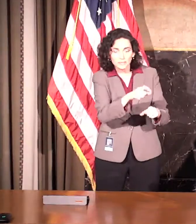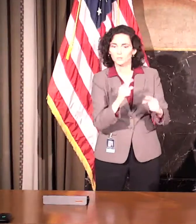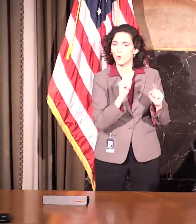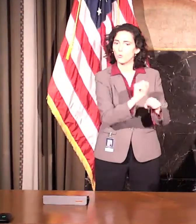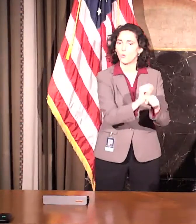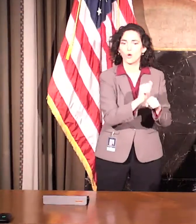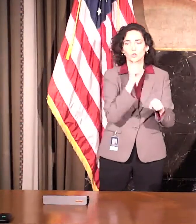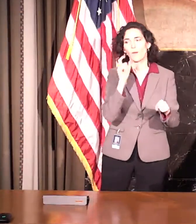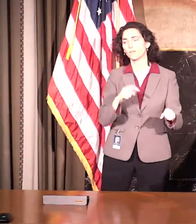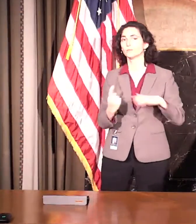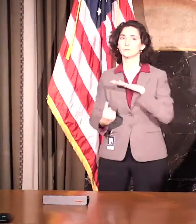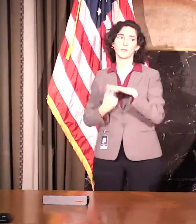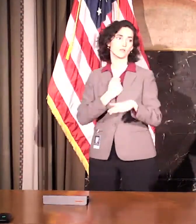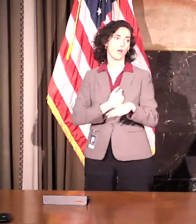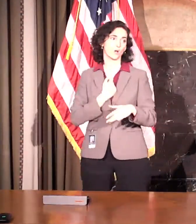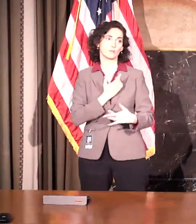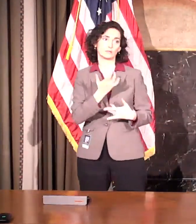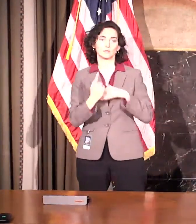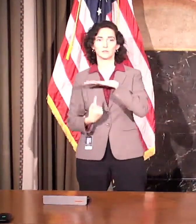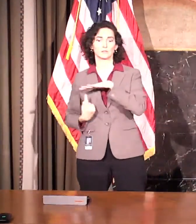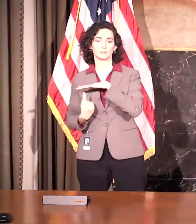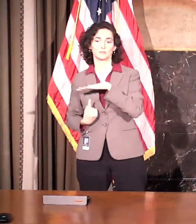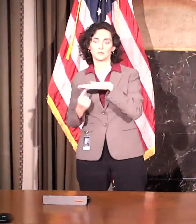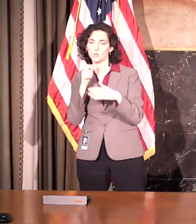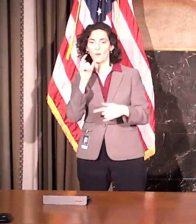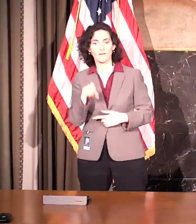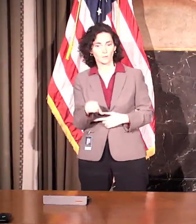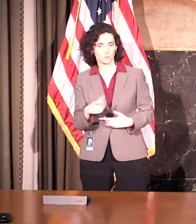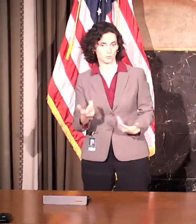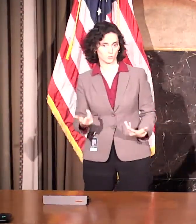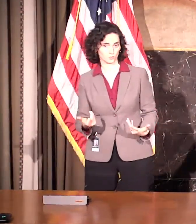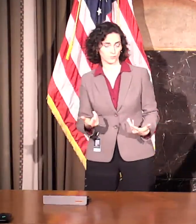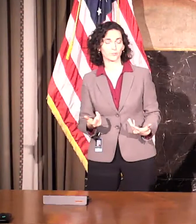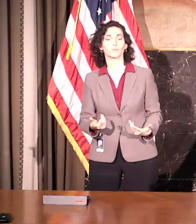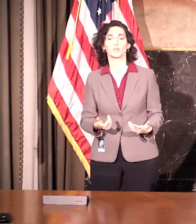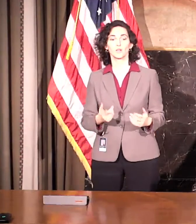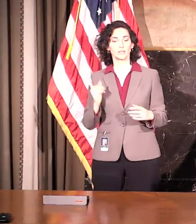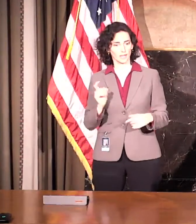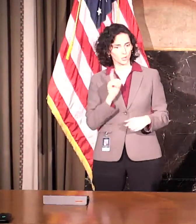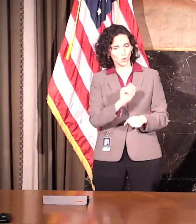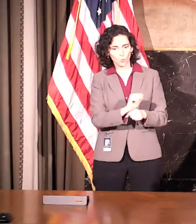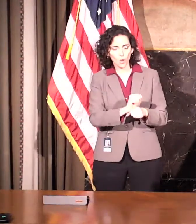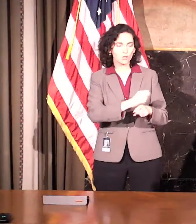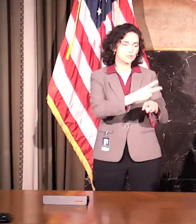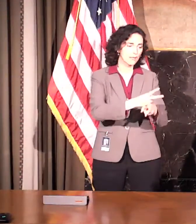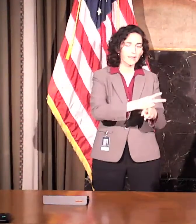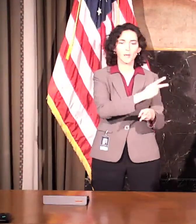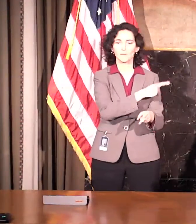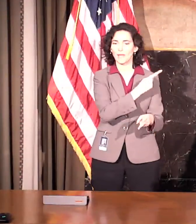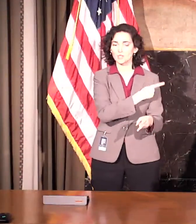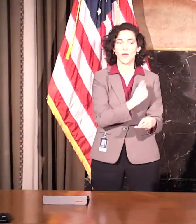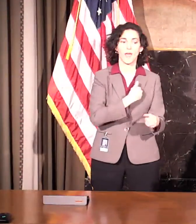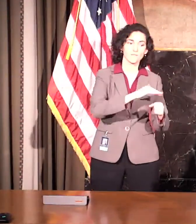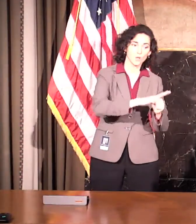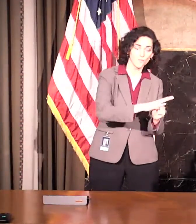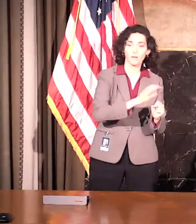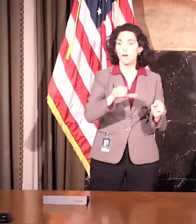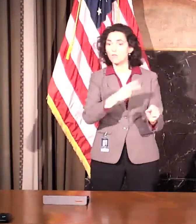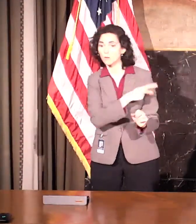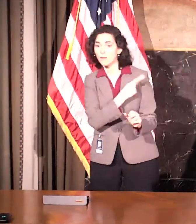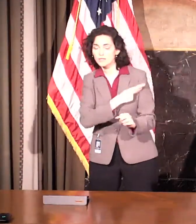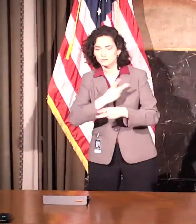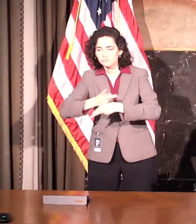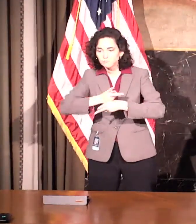at work to take care of COVID patients and other patients. And we know that we have a safe and